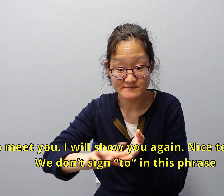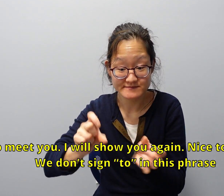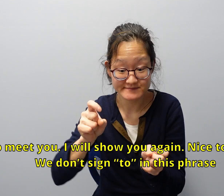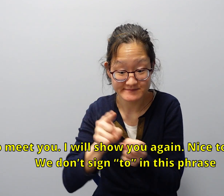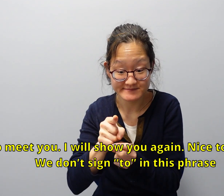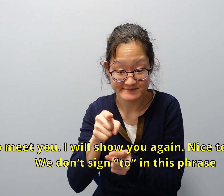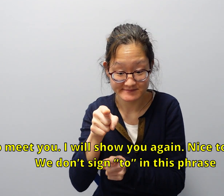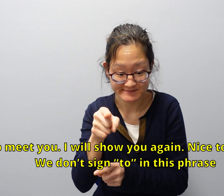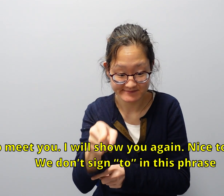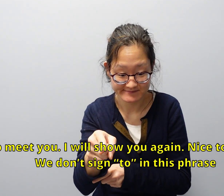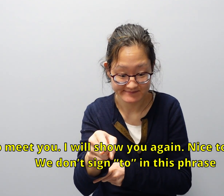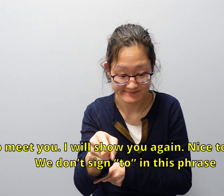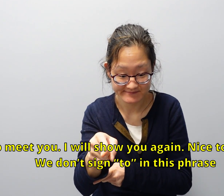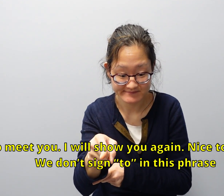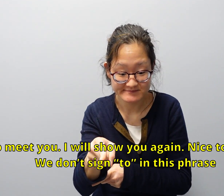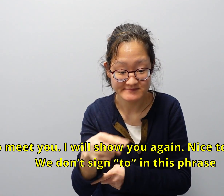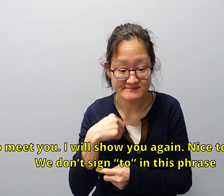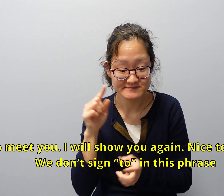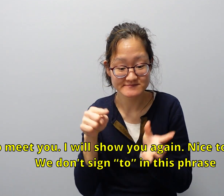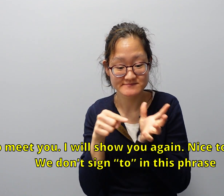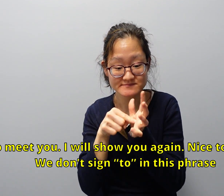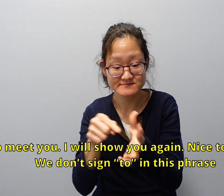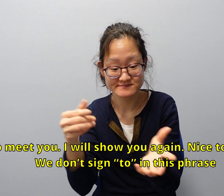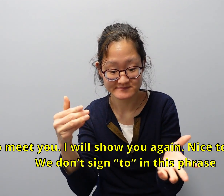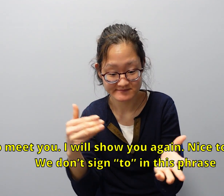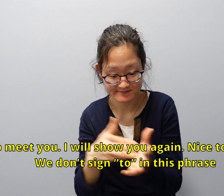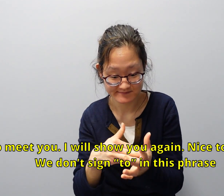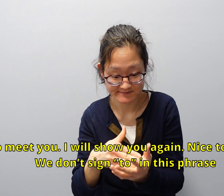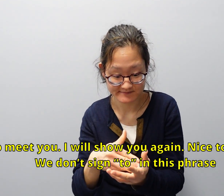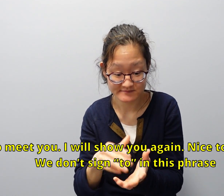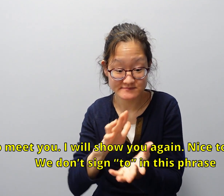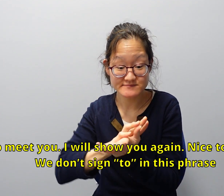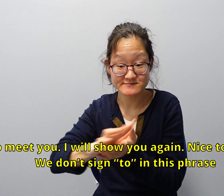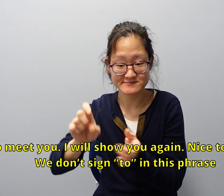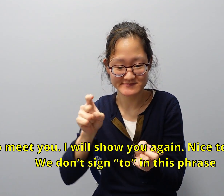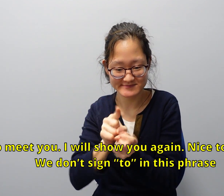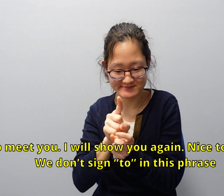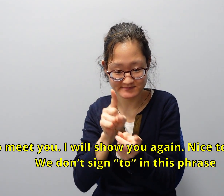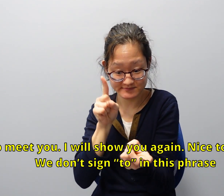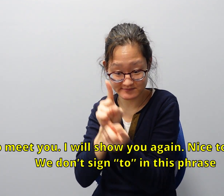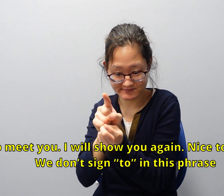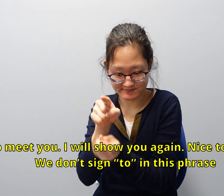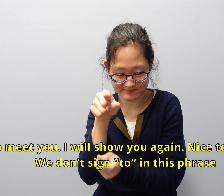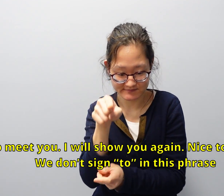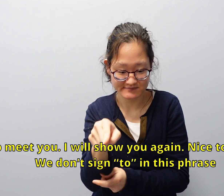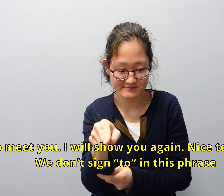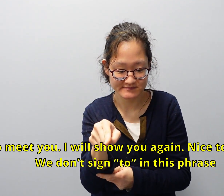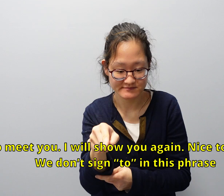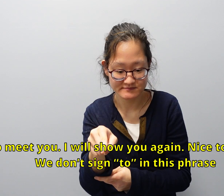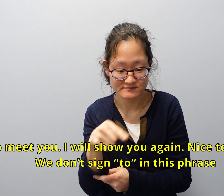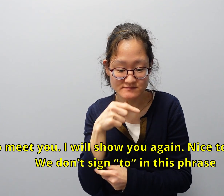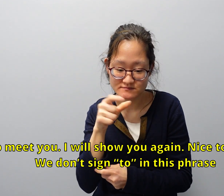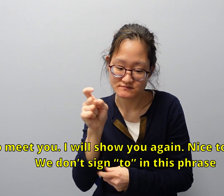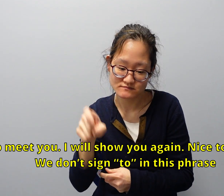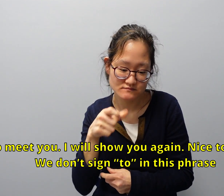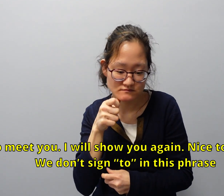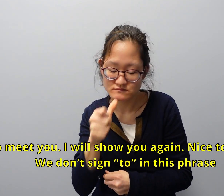you. I will show you again. Nice to meet you. We don't sign two in